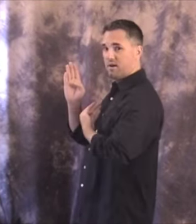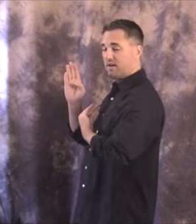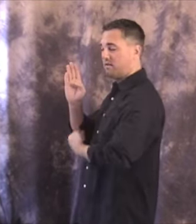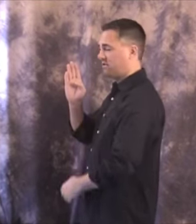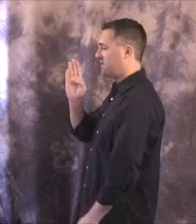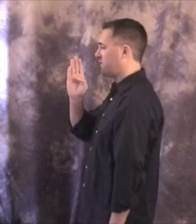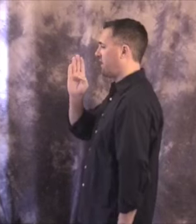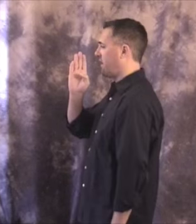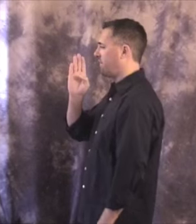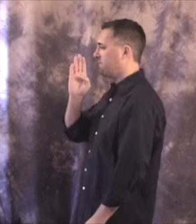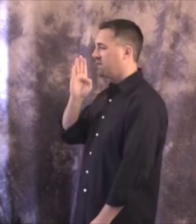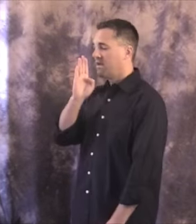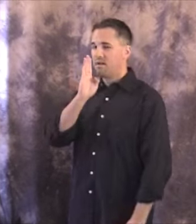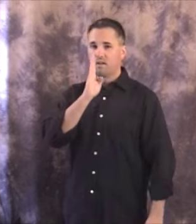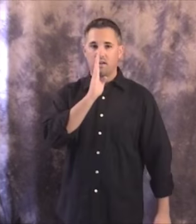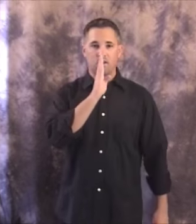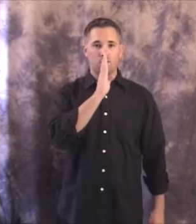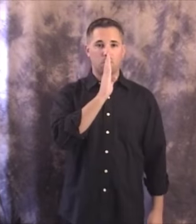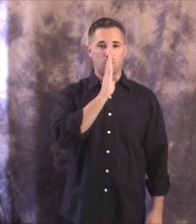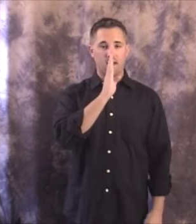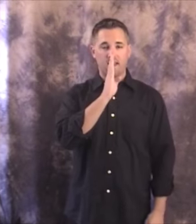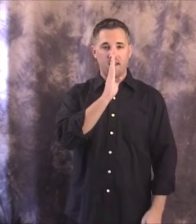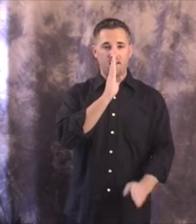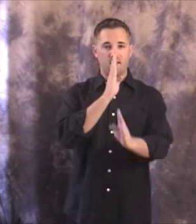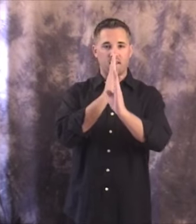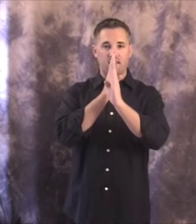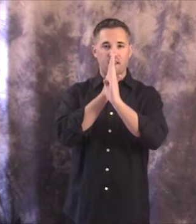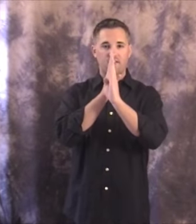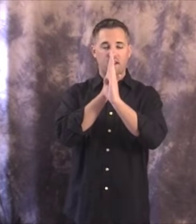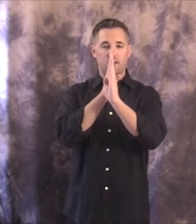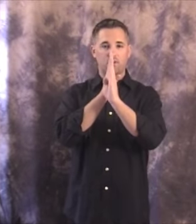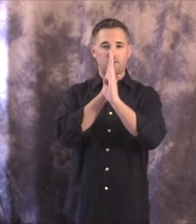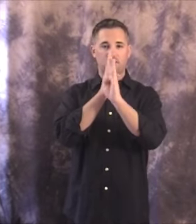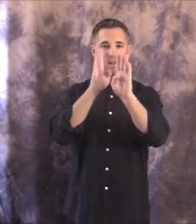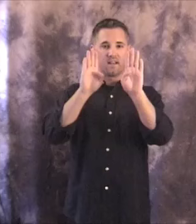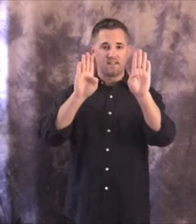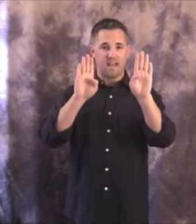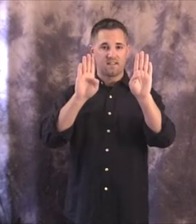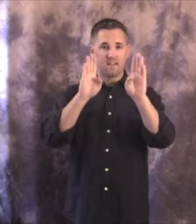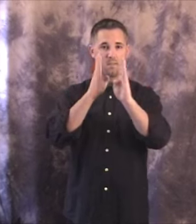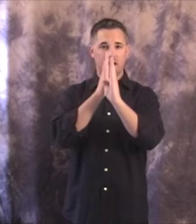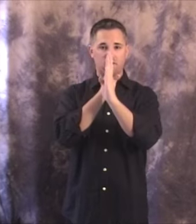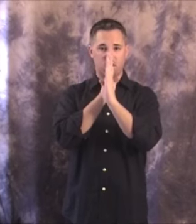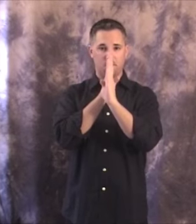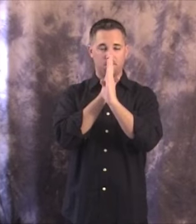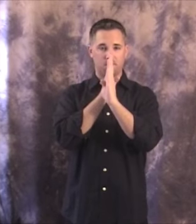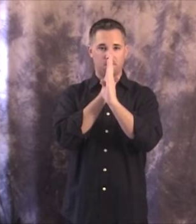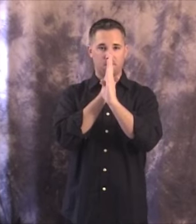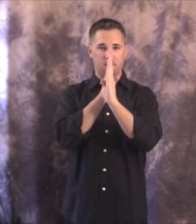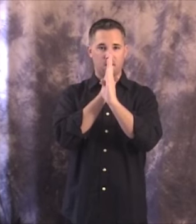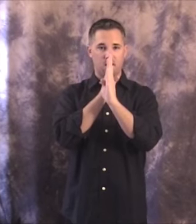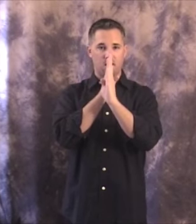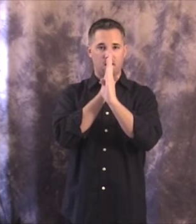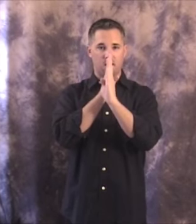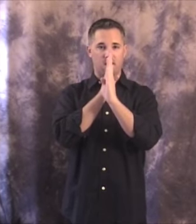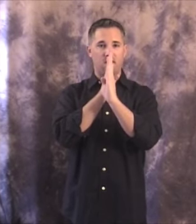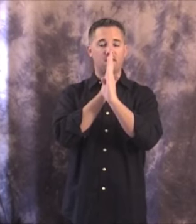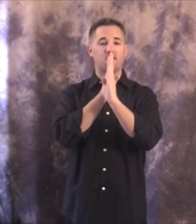imaginary center line. So right hand, left hand goes in front, exact same hand shape, and then the sign